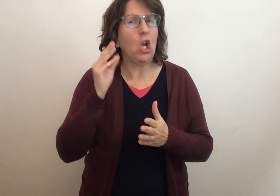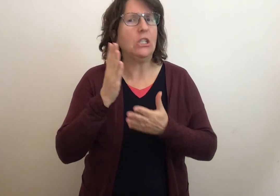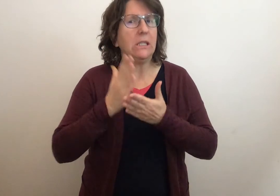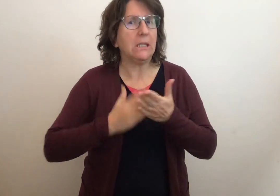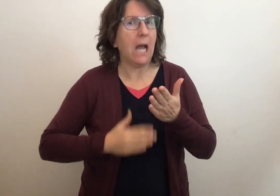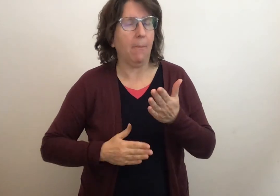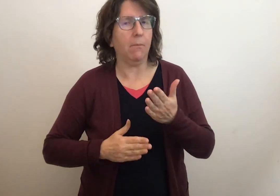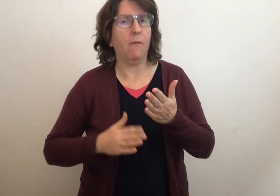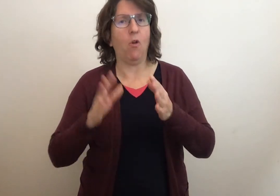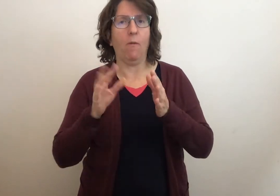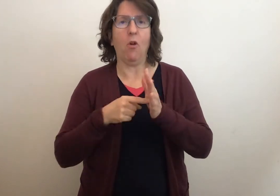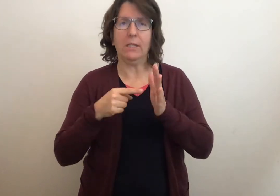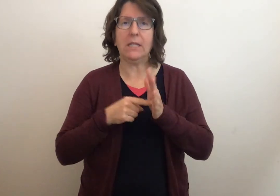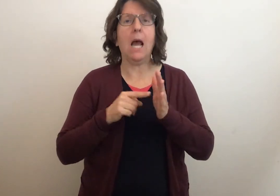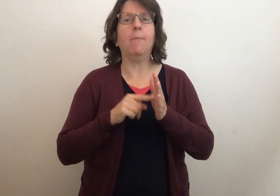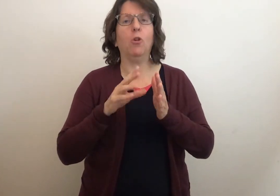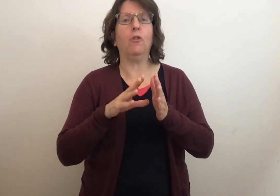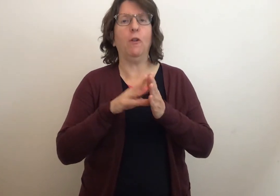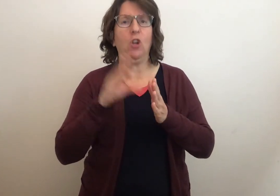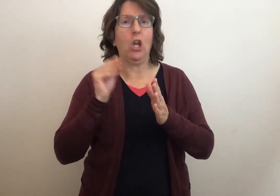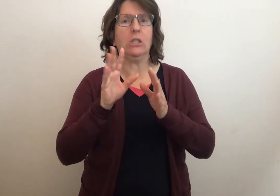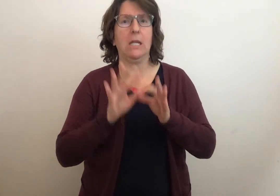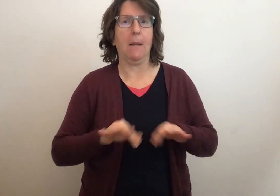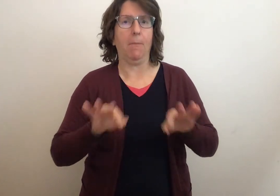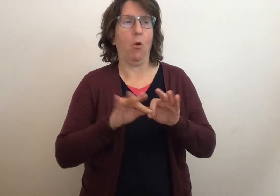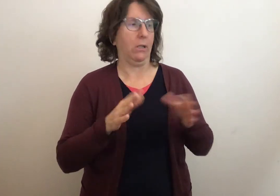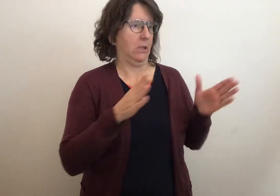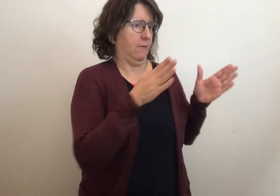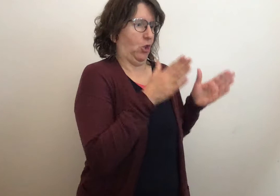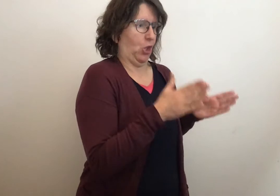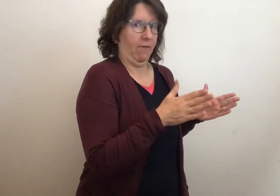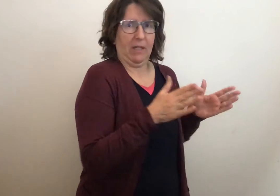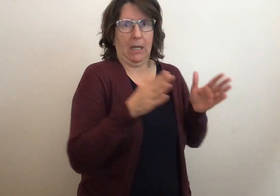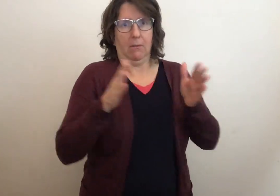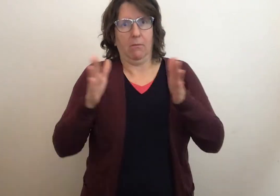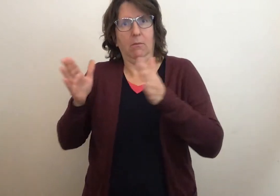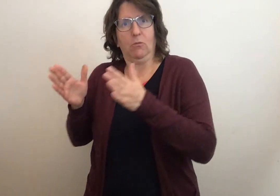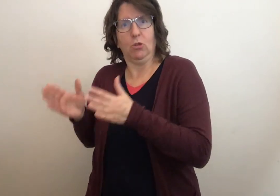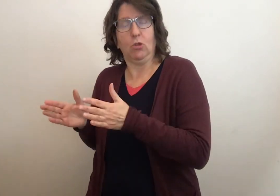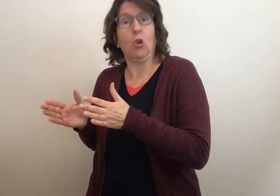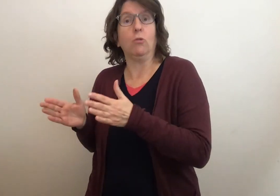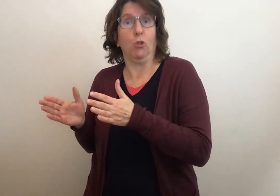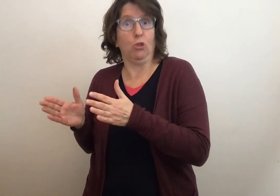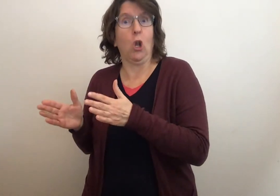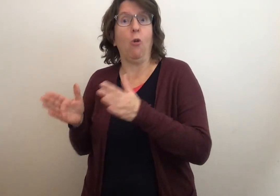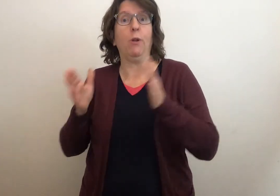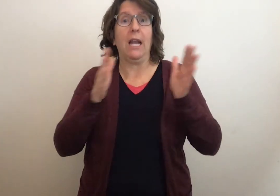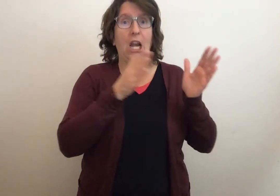learned some. For example, you've learned the importance of shifting to show